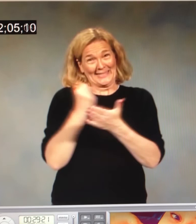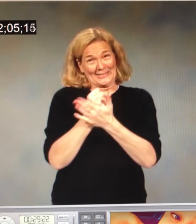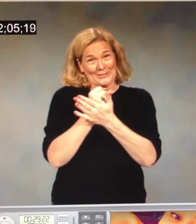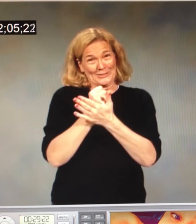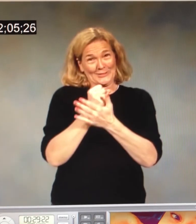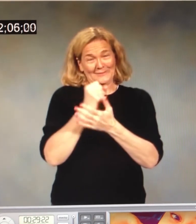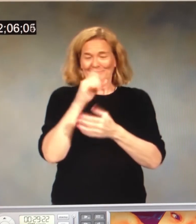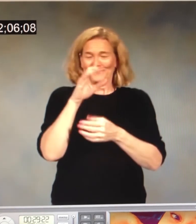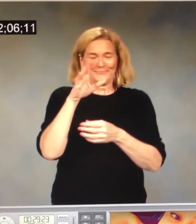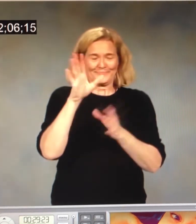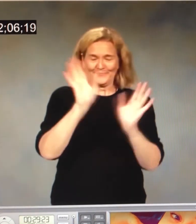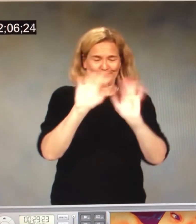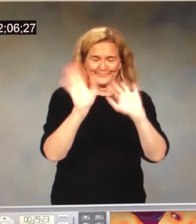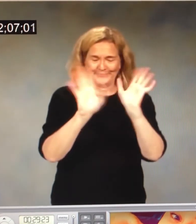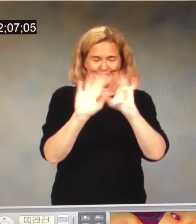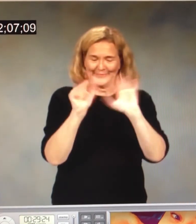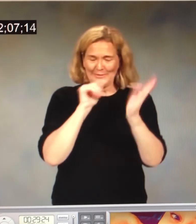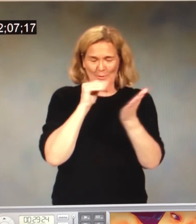for dinner.